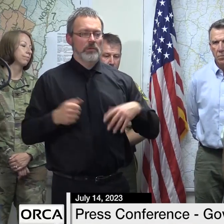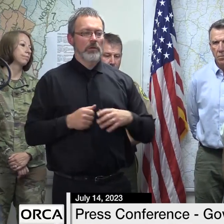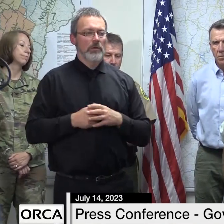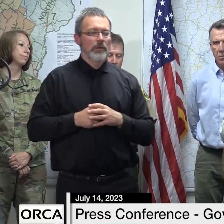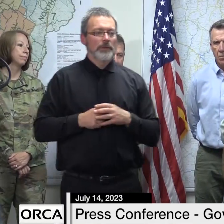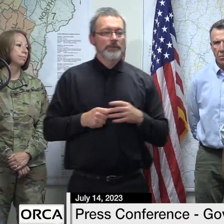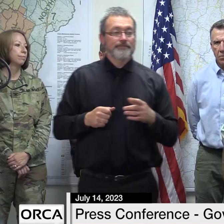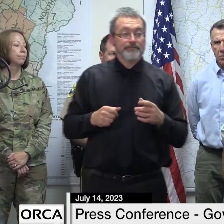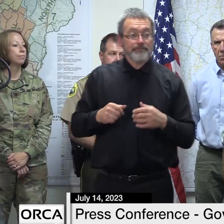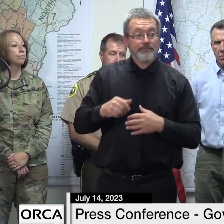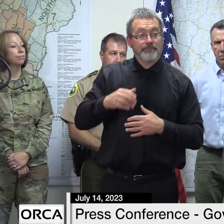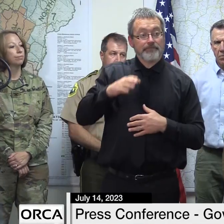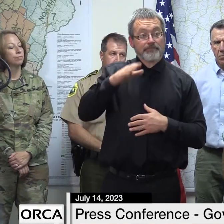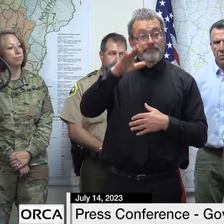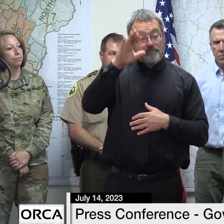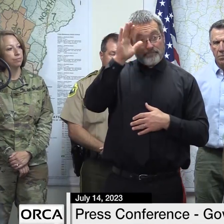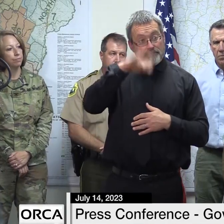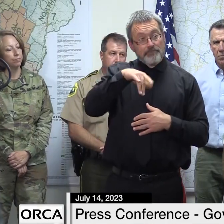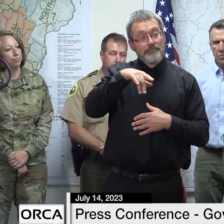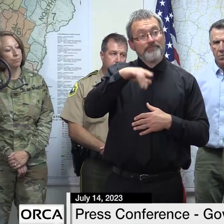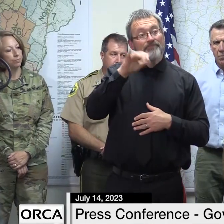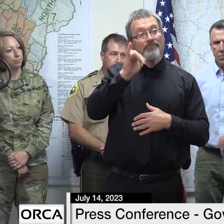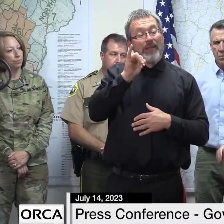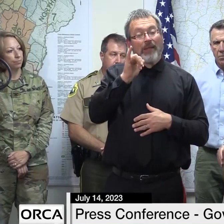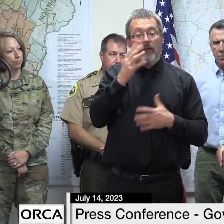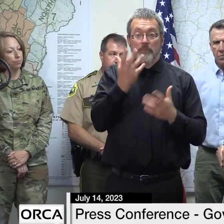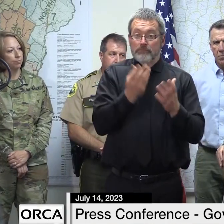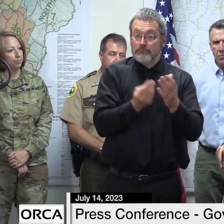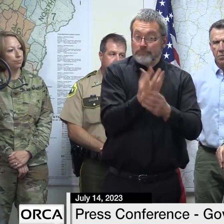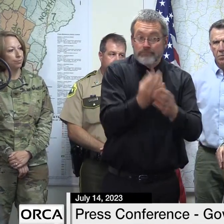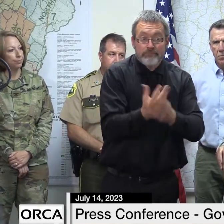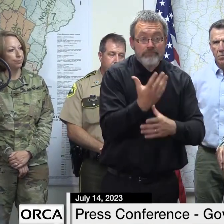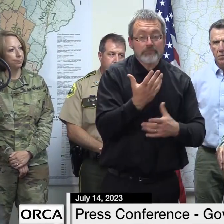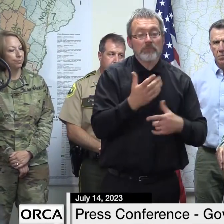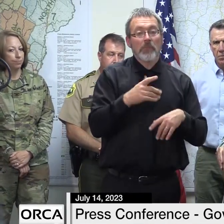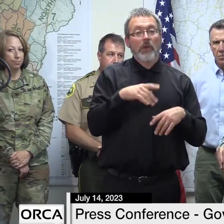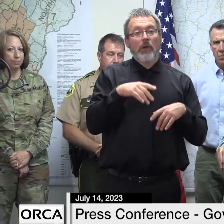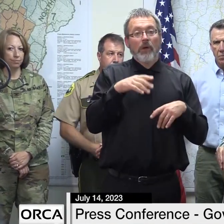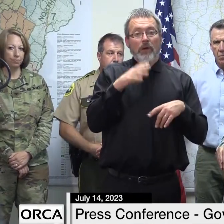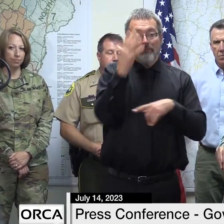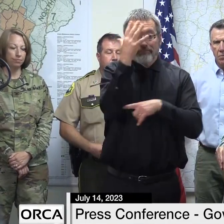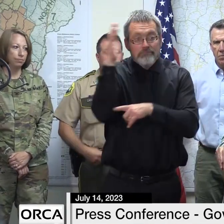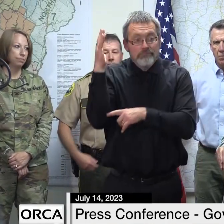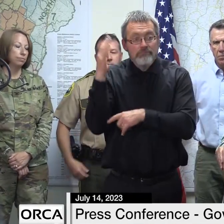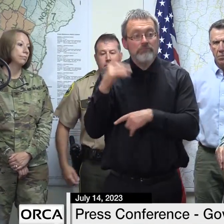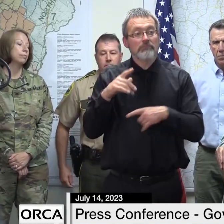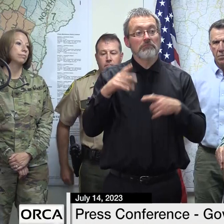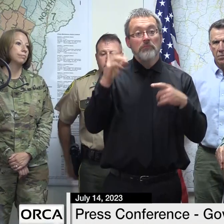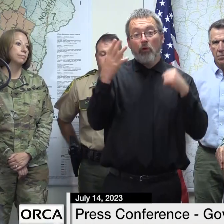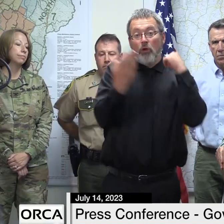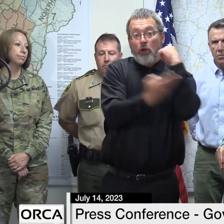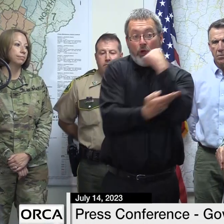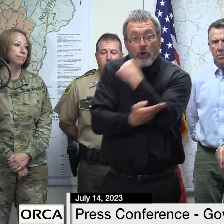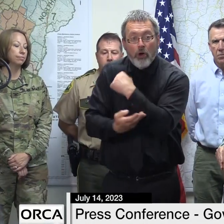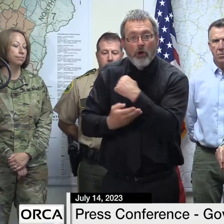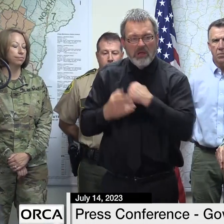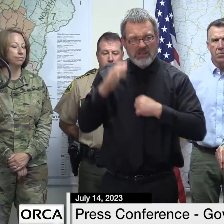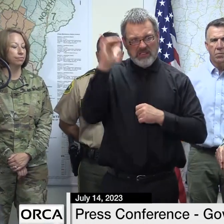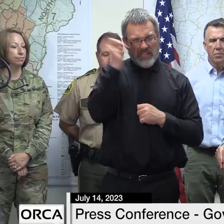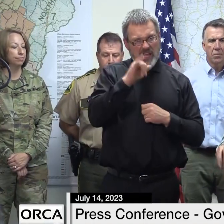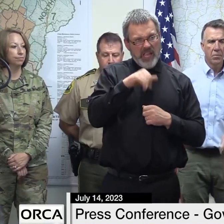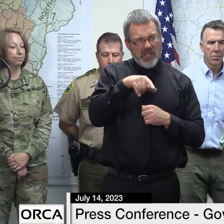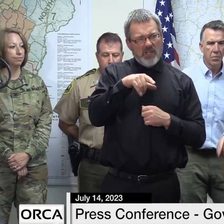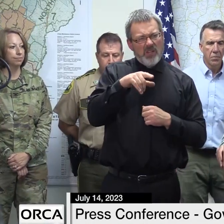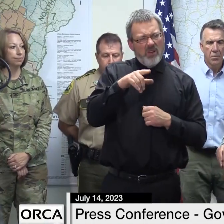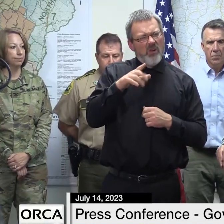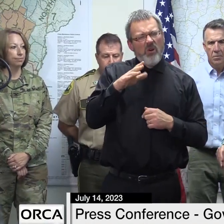nurseries, our flower farmers. We also should not forget about our loggers. Mm-hmm. as well. It's been a very, very,